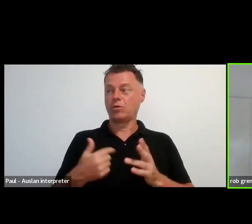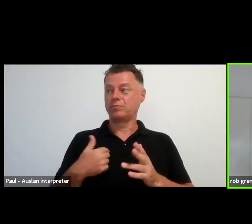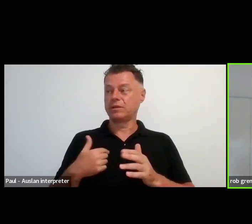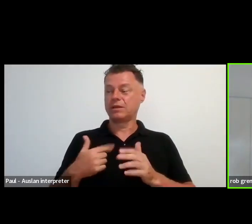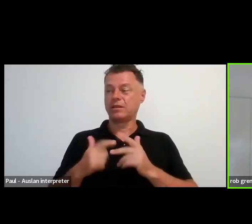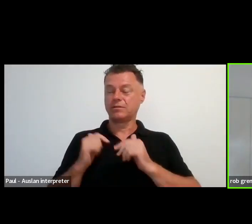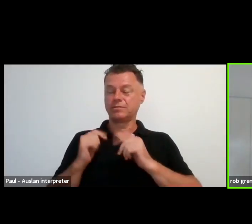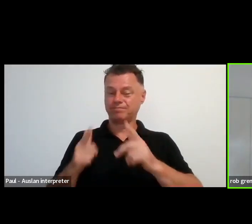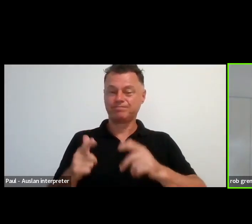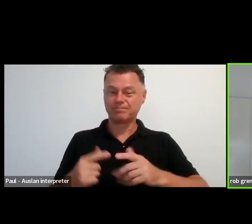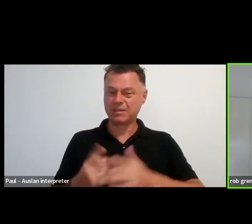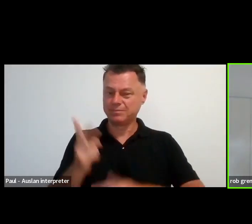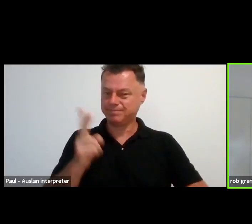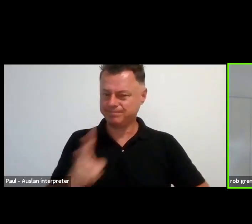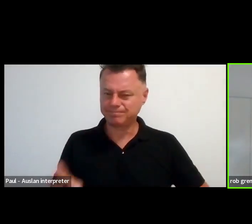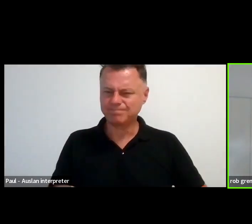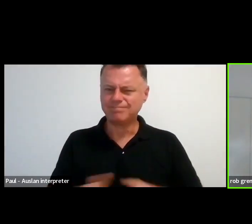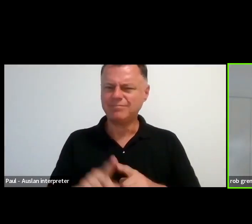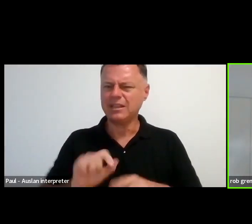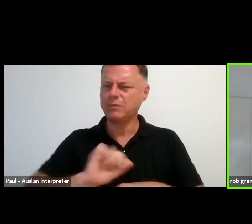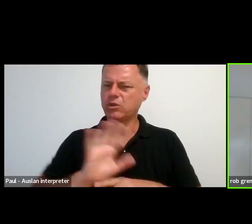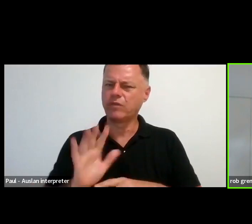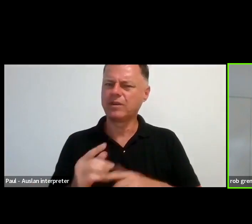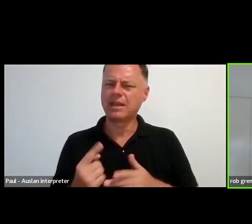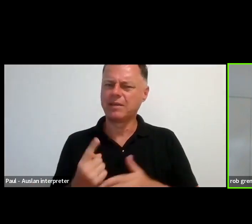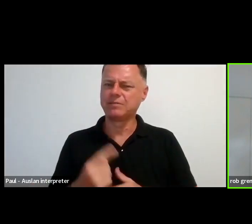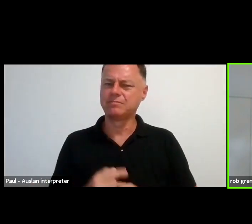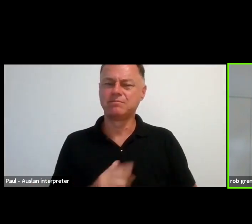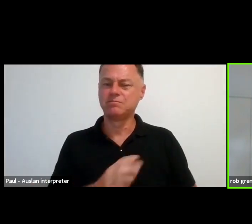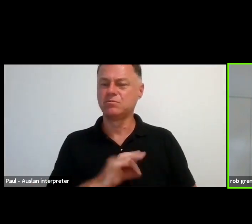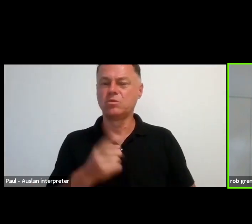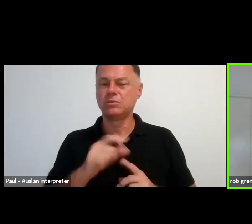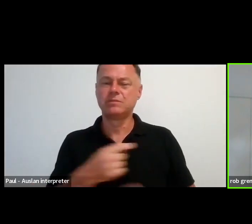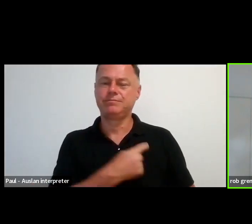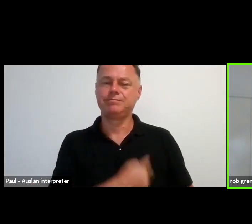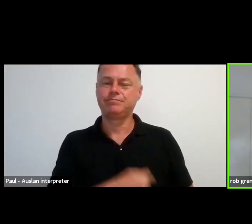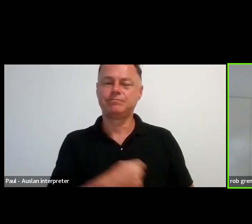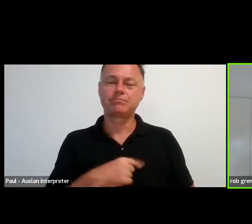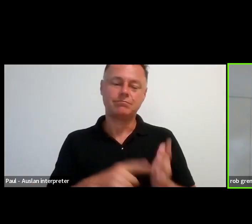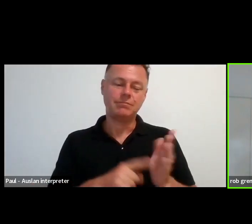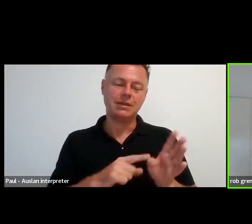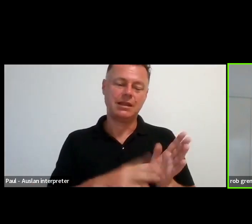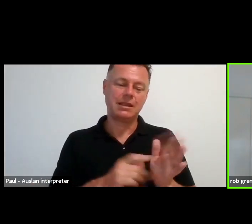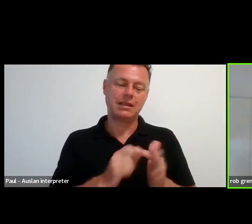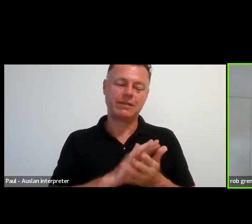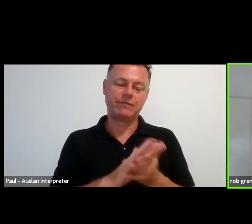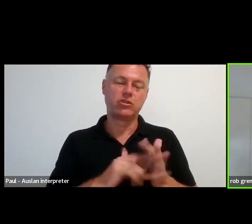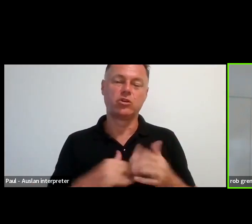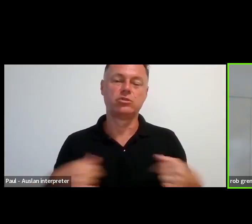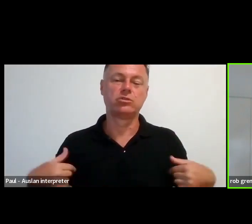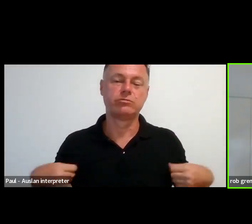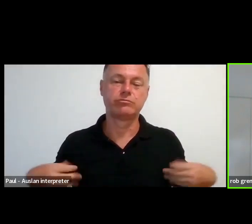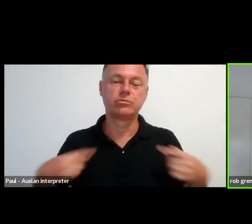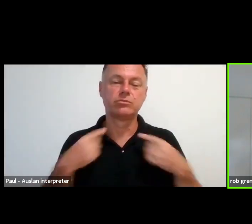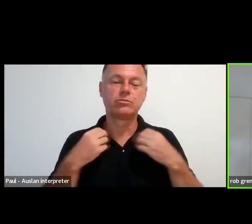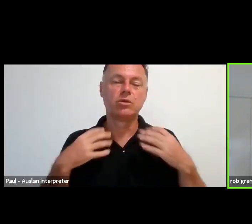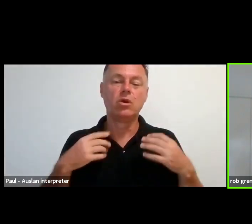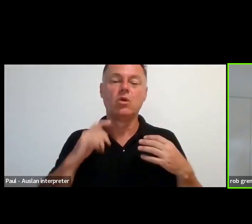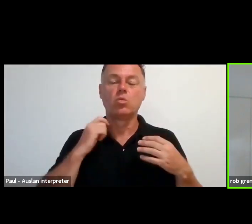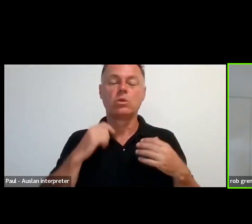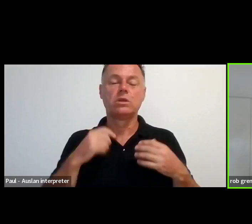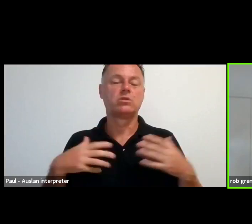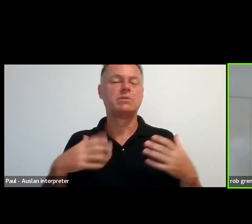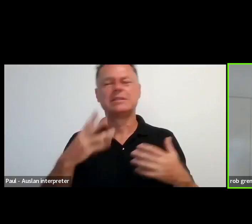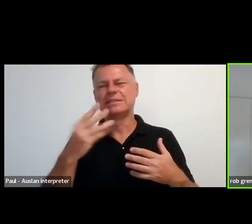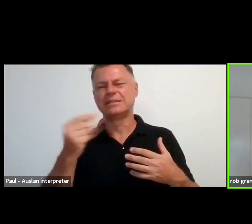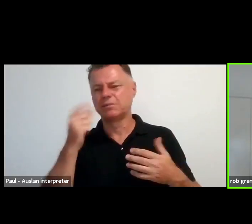well. And we're seeing the same with COVID. It's not guaranteed that the lymph nodes will swell, but they will swell in some people, and then they will